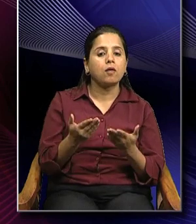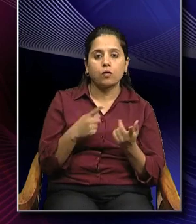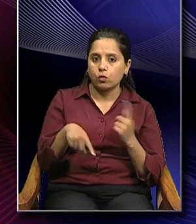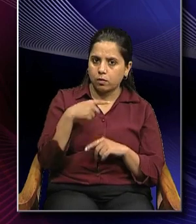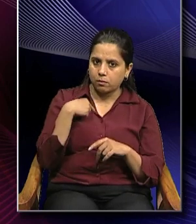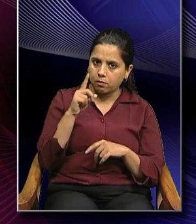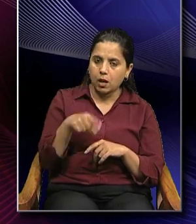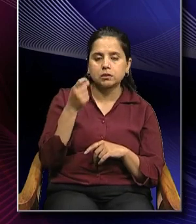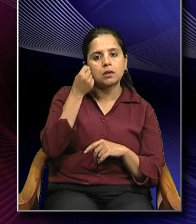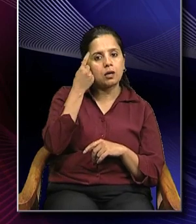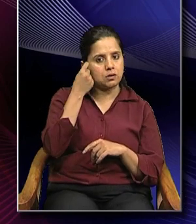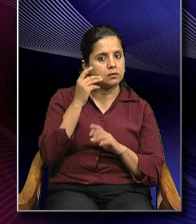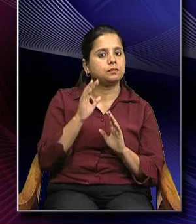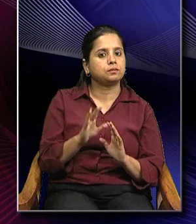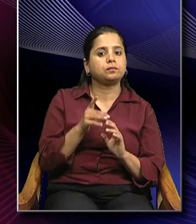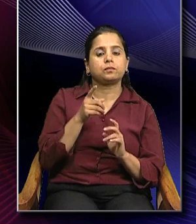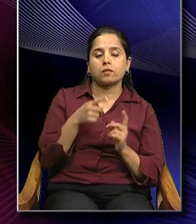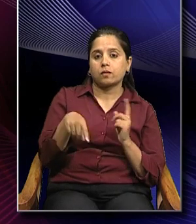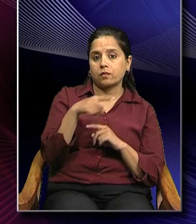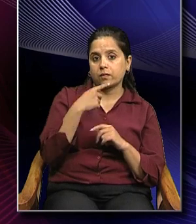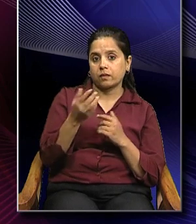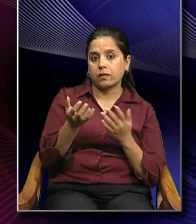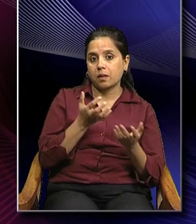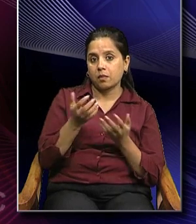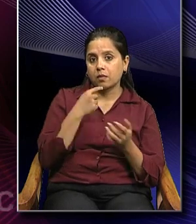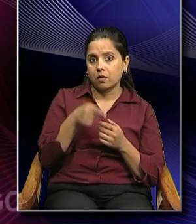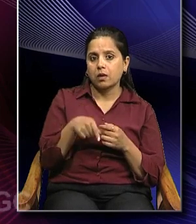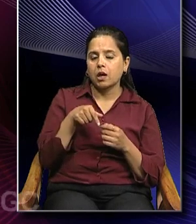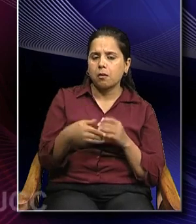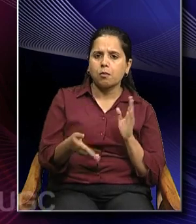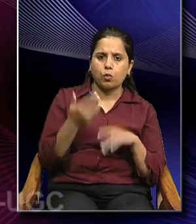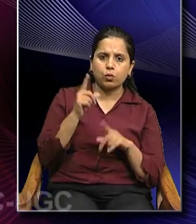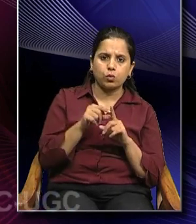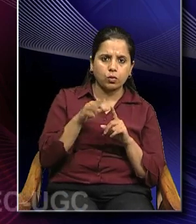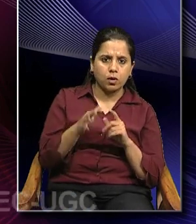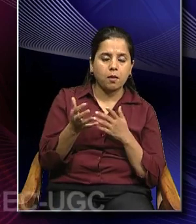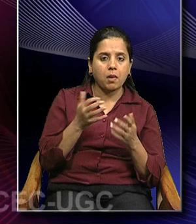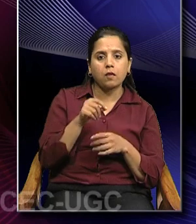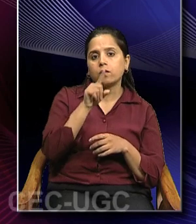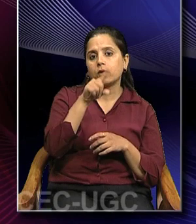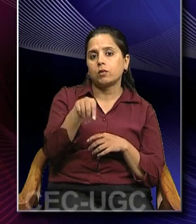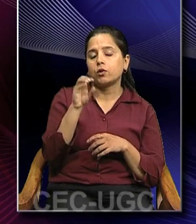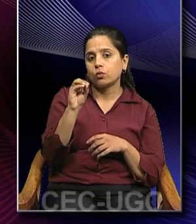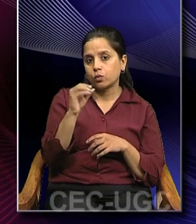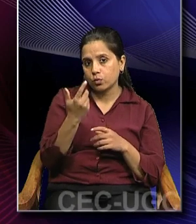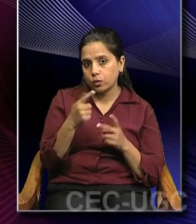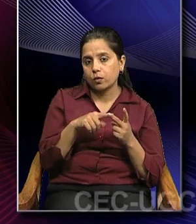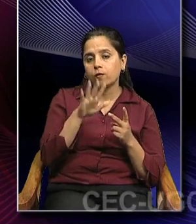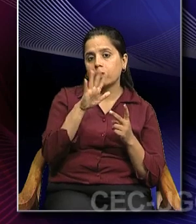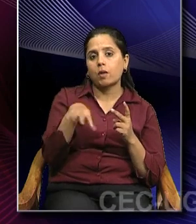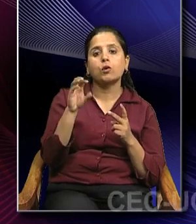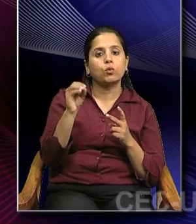to understand, my dear learners, that the marketing has traveled a lot from marketing 1.0 to marketing